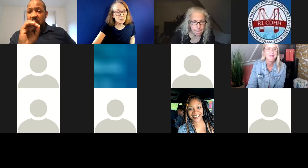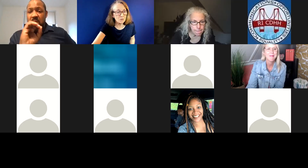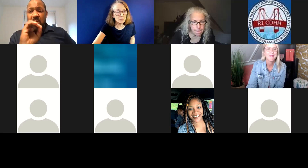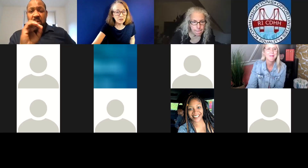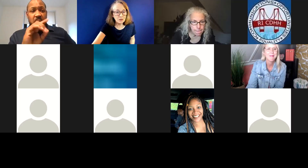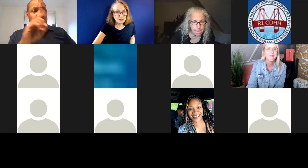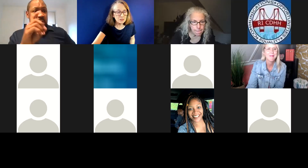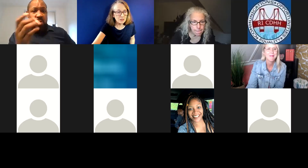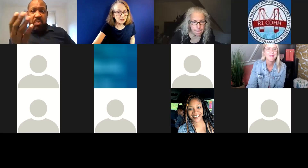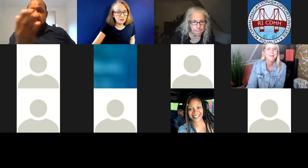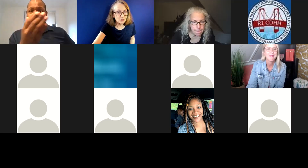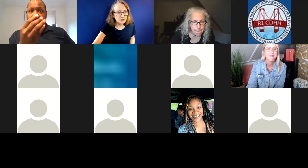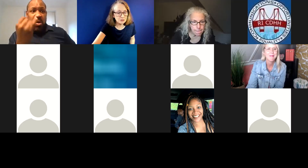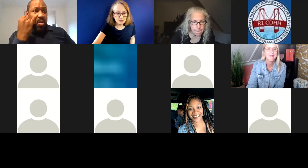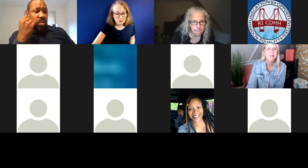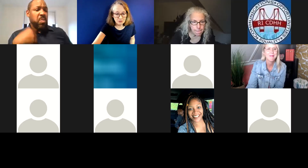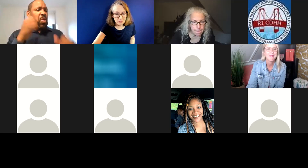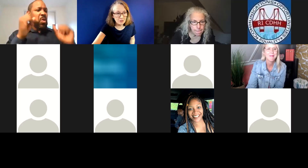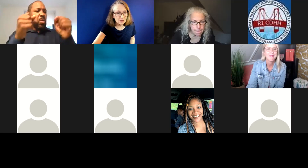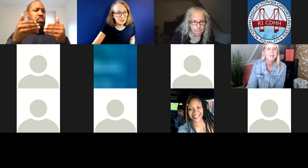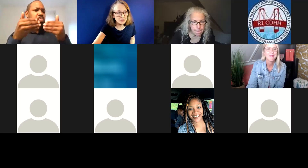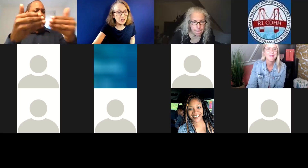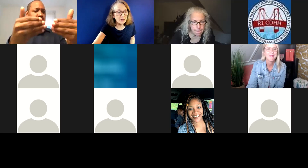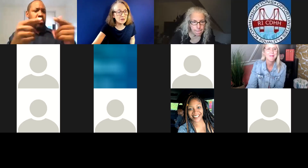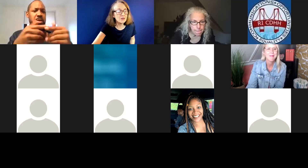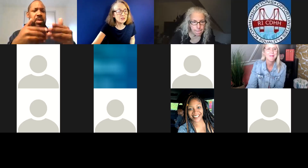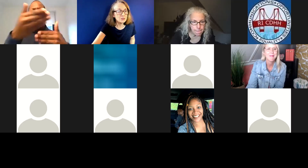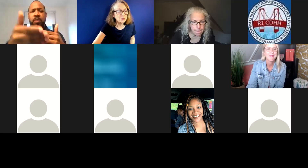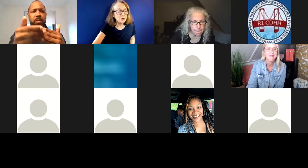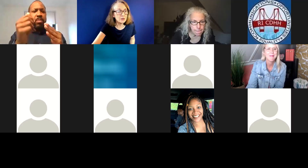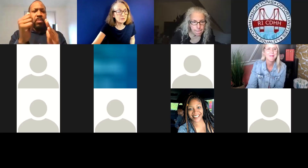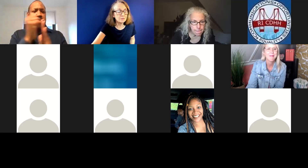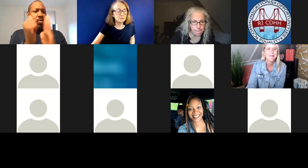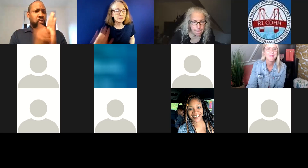Okay, I don't see any questions. I don't see anything in the chat. Rain has a comment.